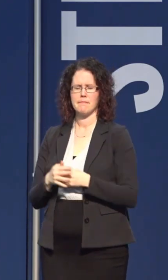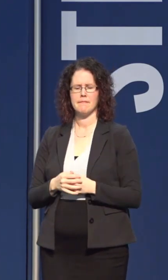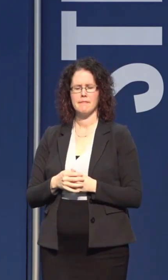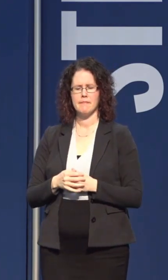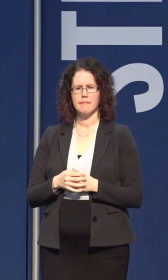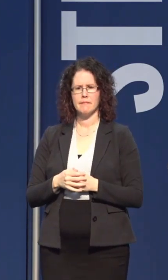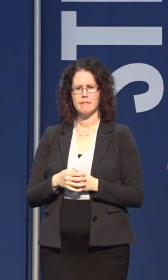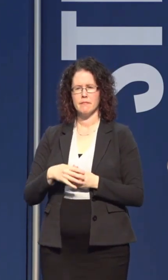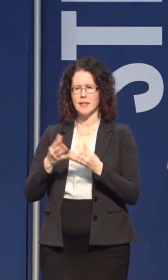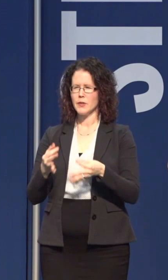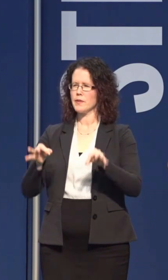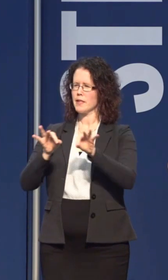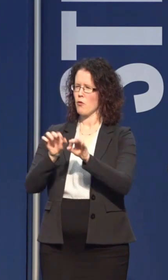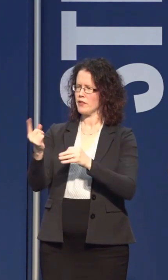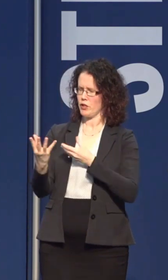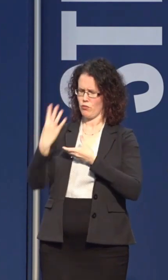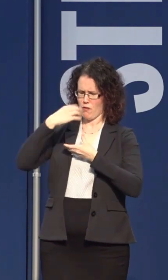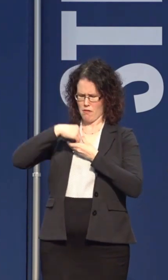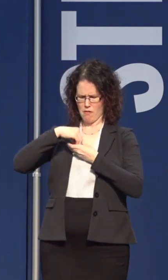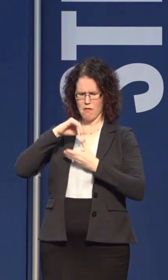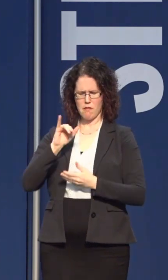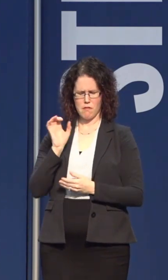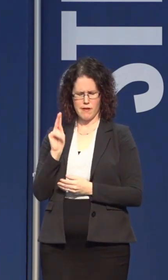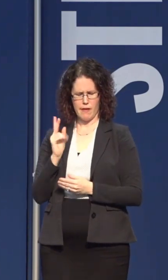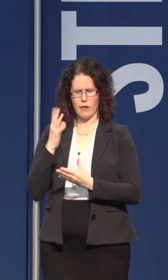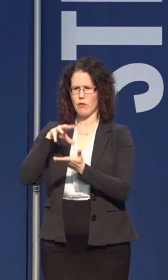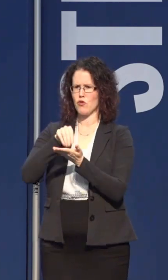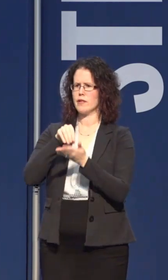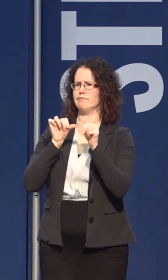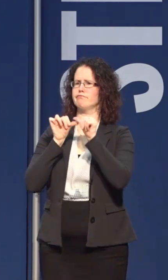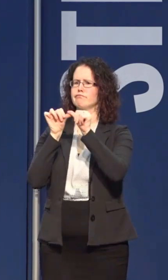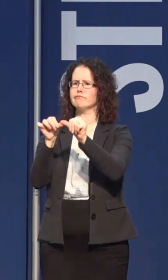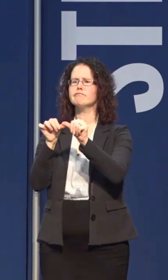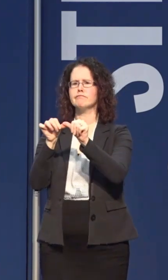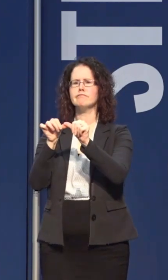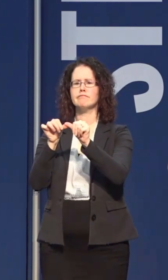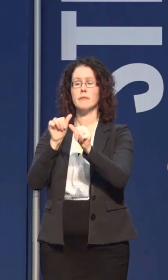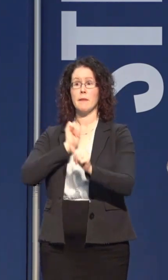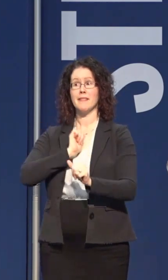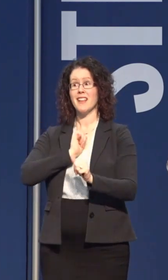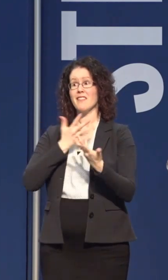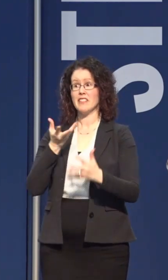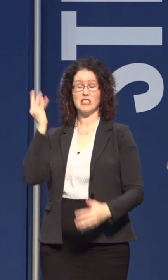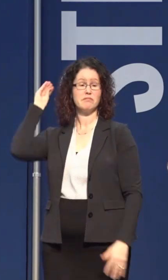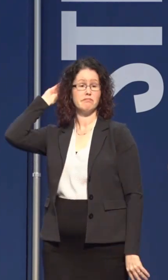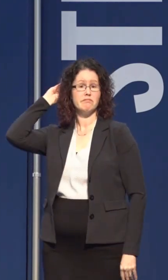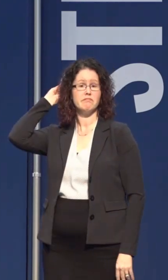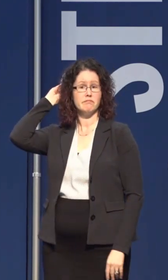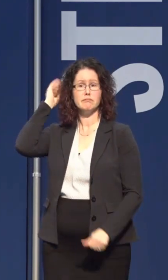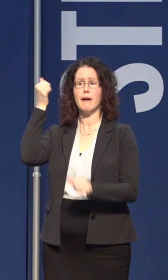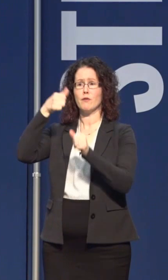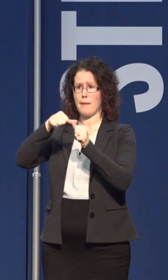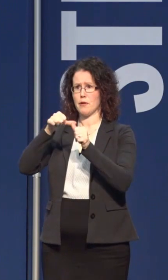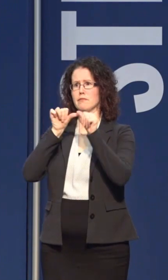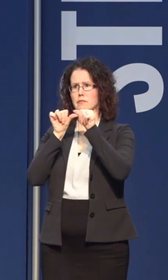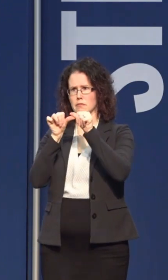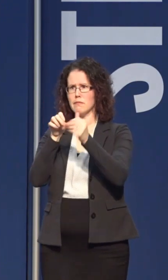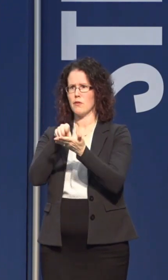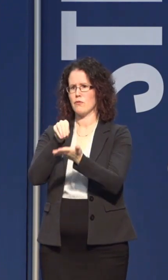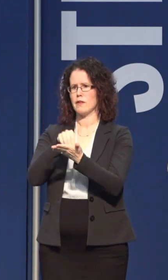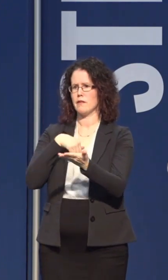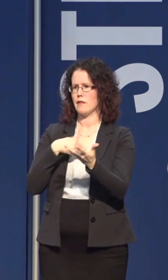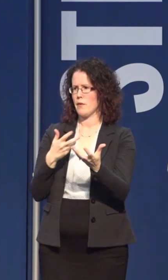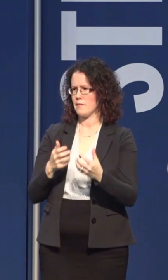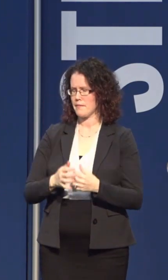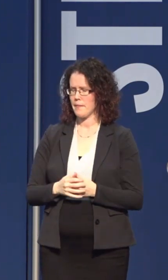learn or to always sharpen one's axe has stuck with me, and when I was planning my message this year to you, our